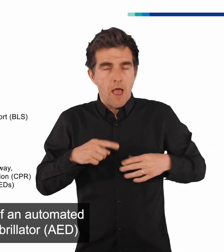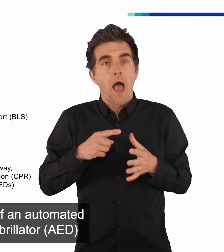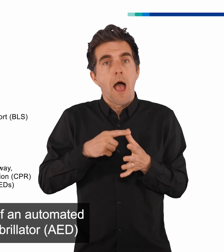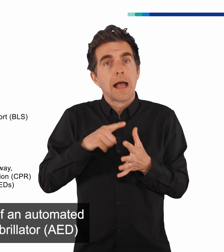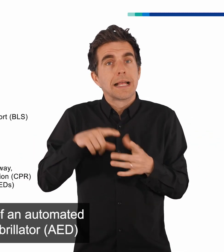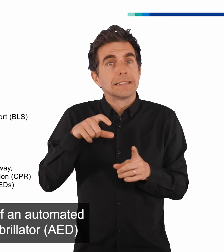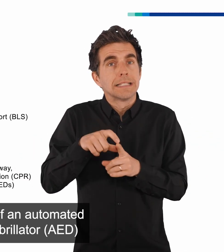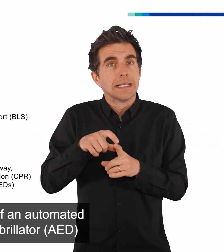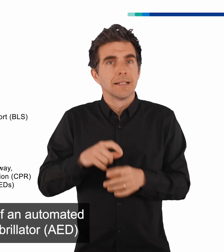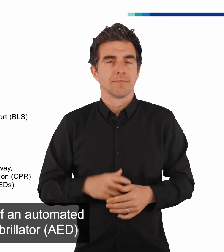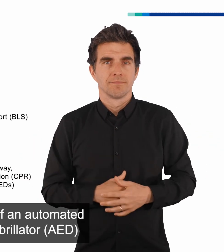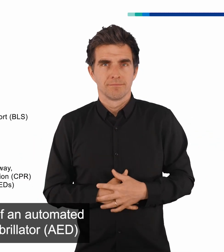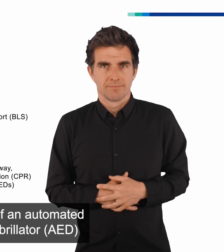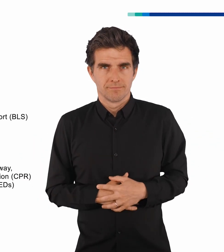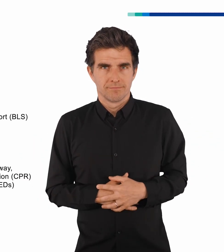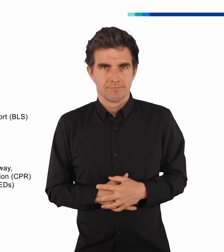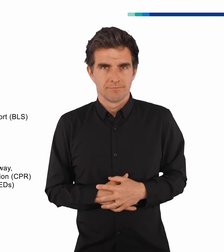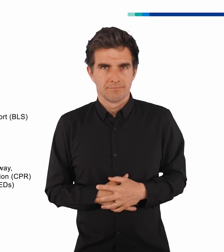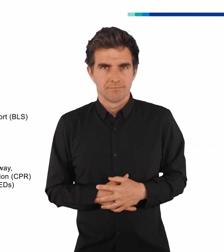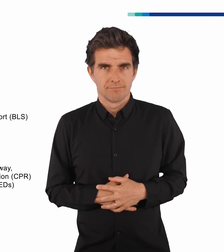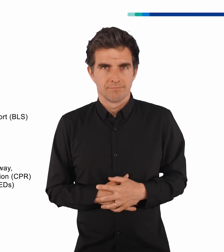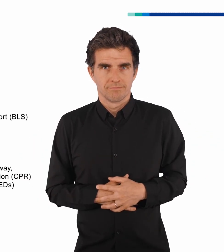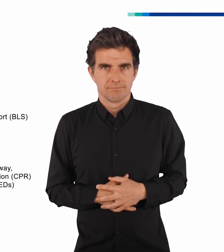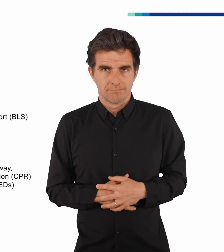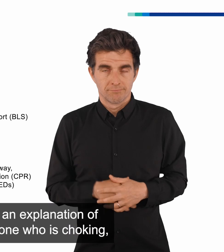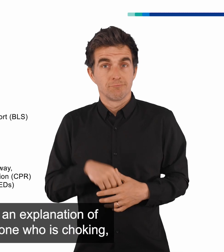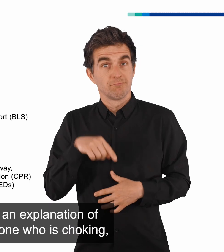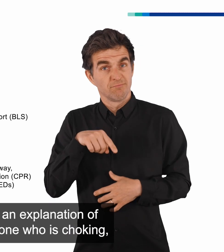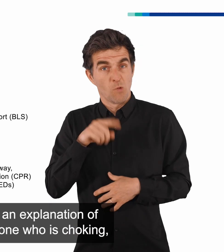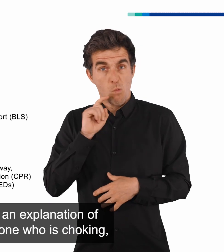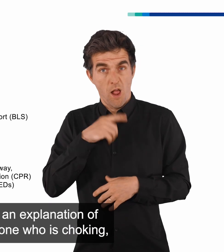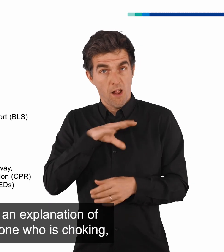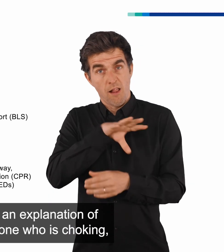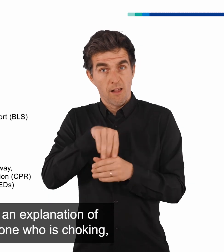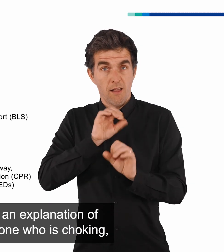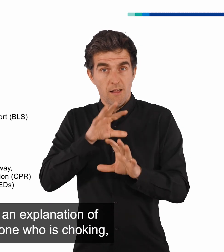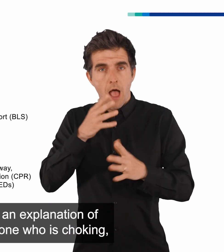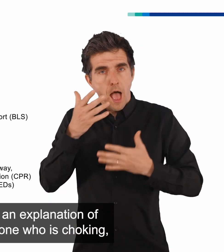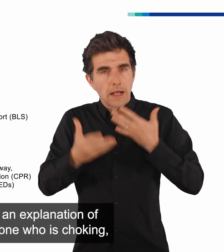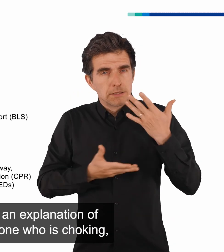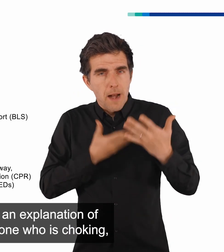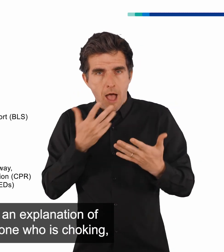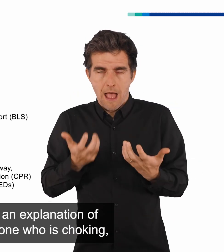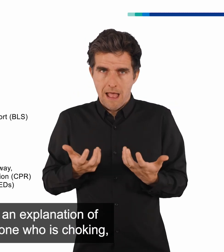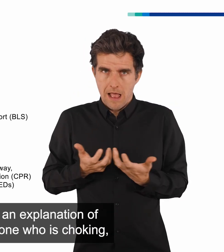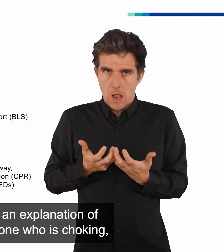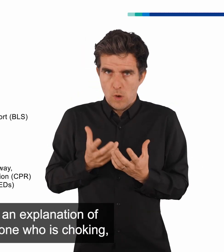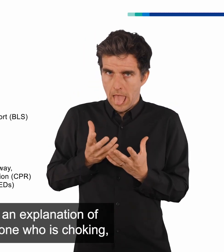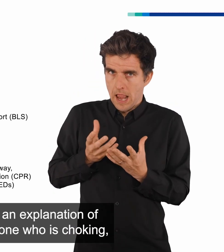help someone who is choking, an introduction to the basic life support process, show you how to open the